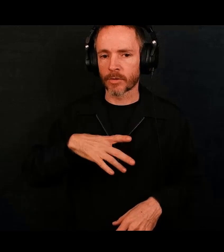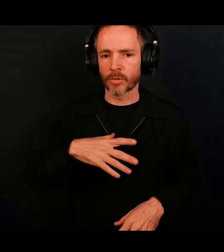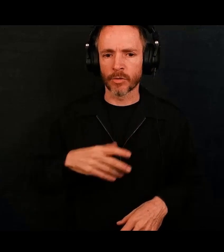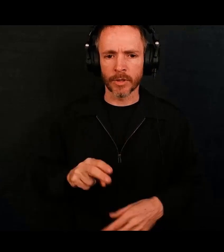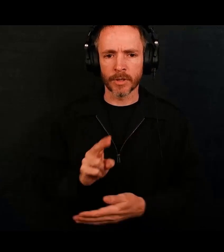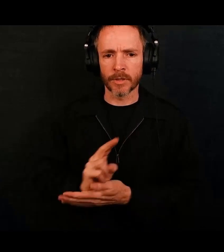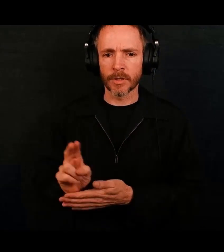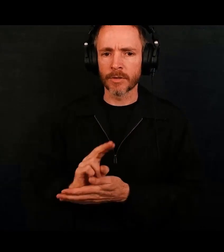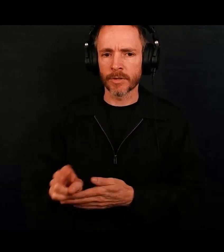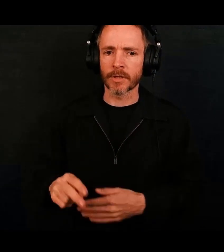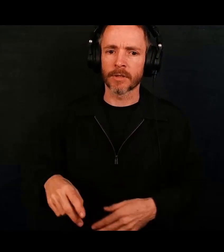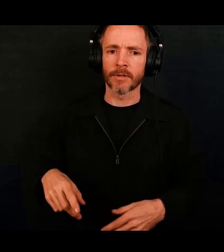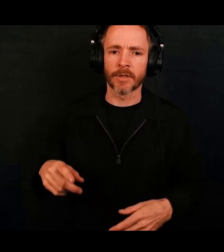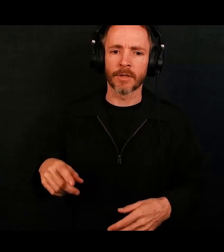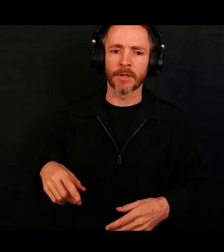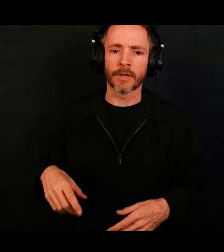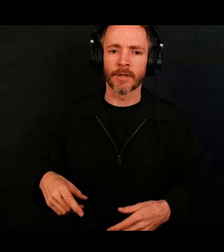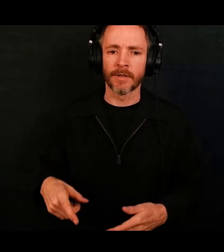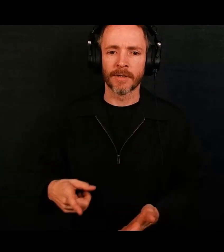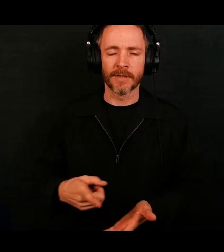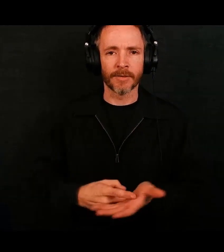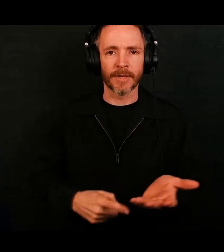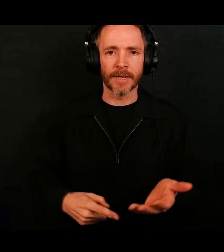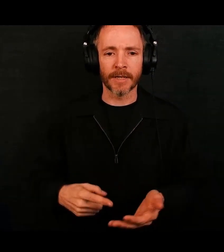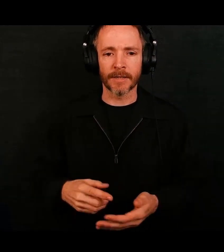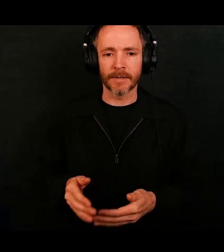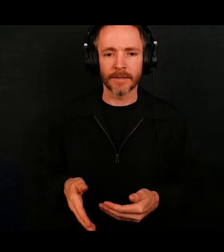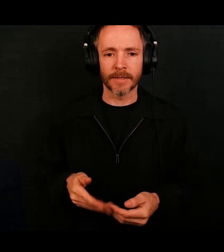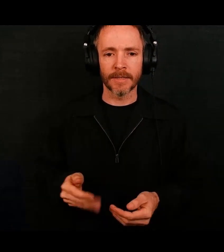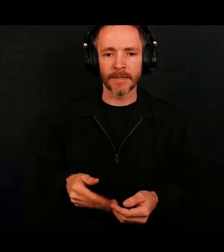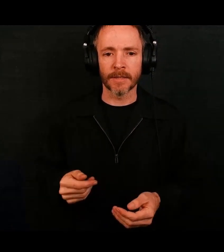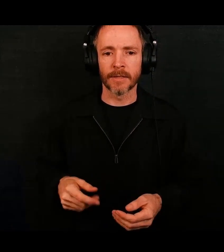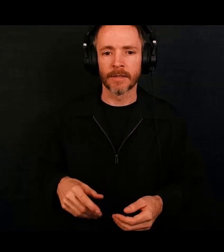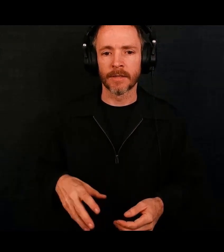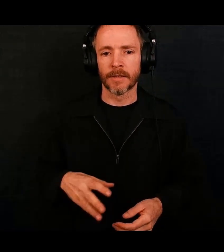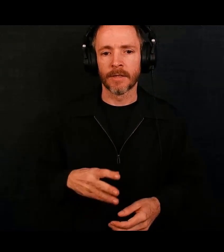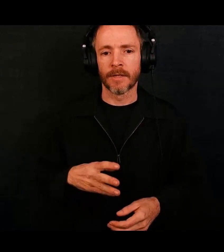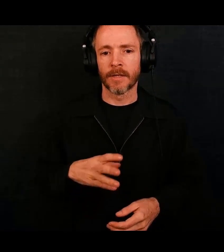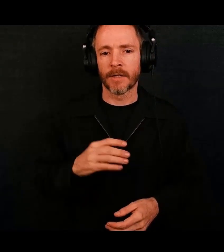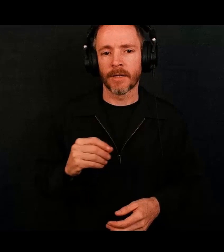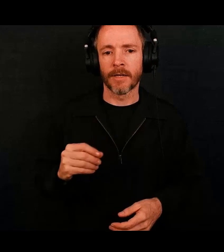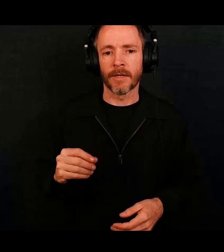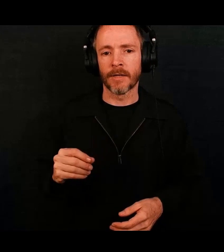it was cool to use it. You can cut it easily,